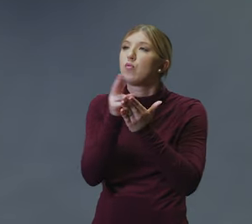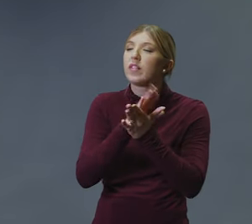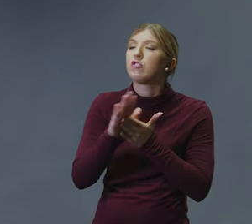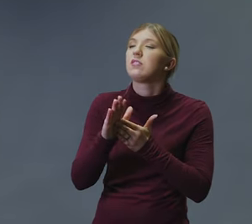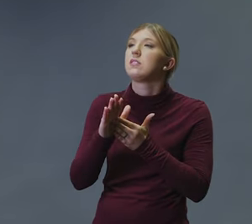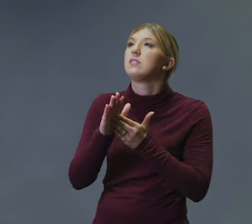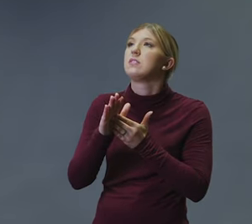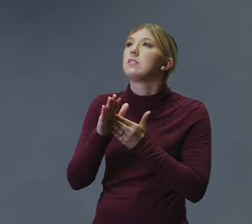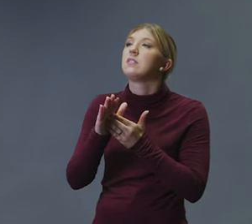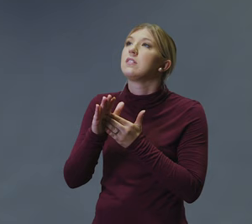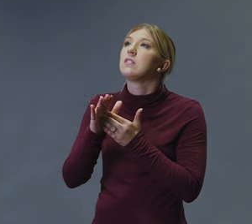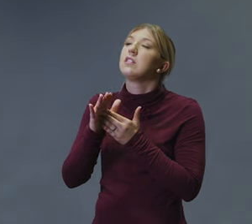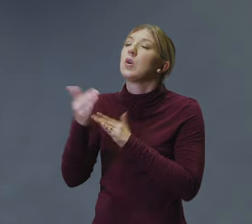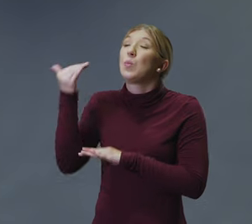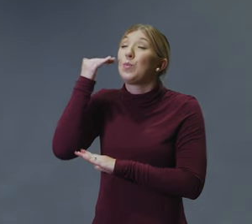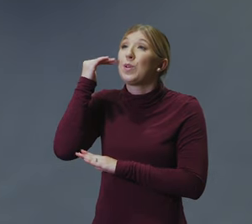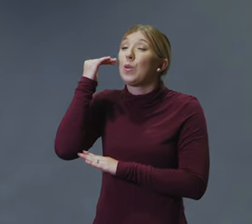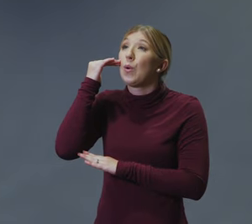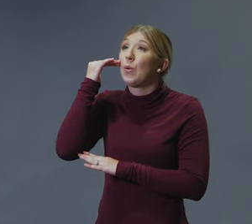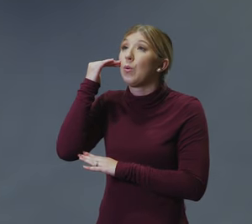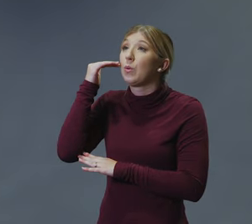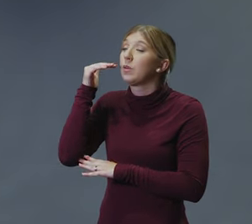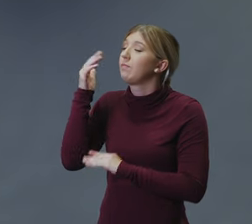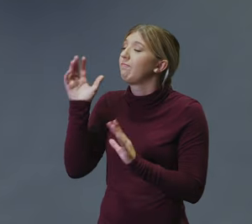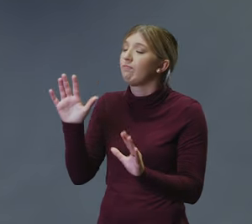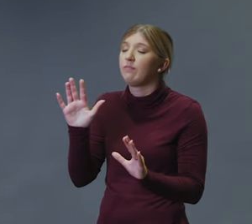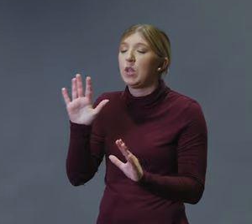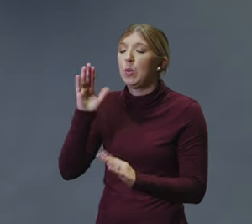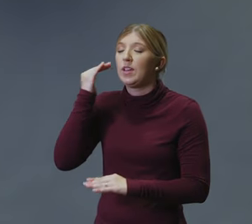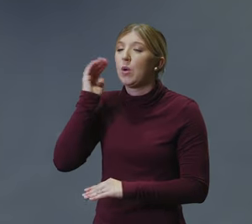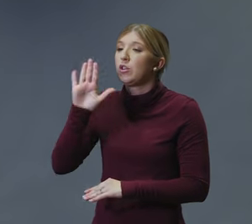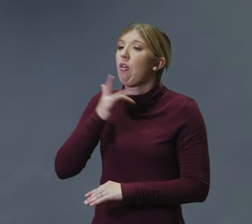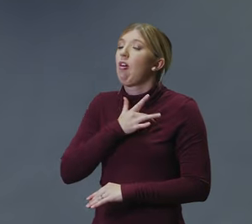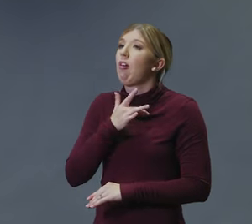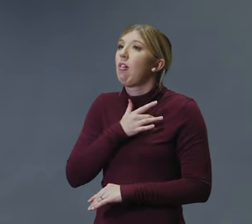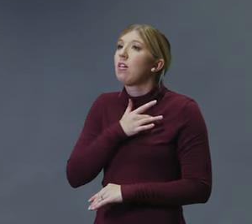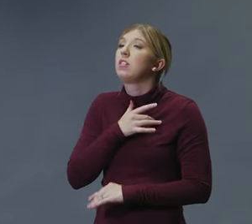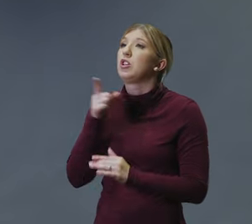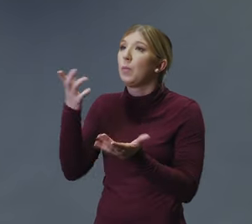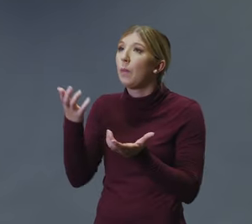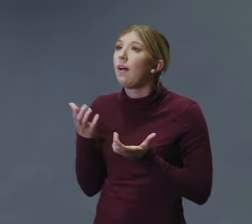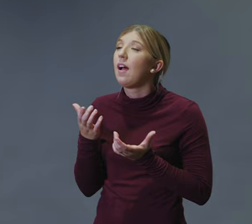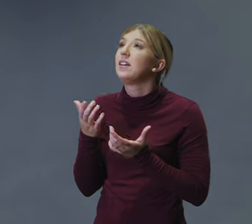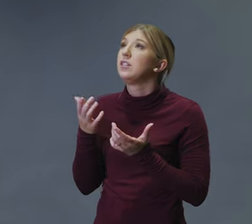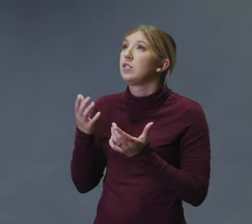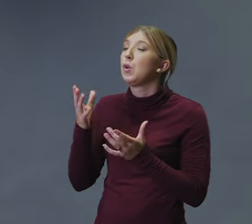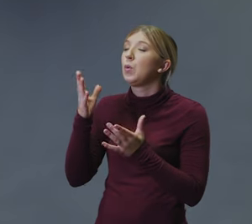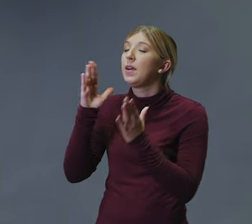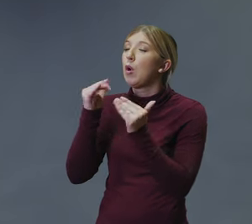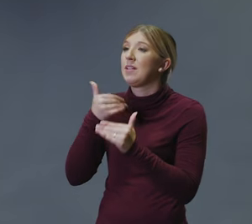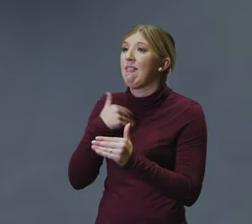righteousness. Lord God, we know that, again, this is on your heart. So help us to have the heart of God